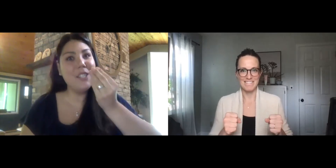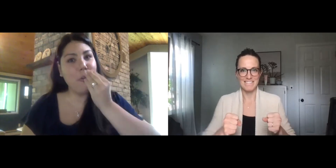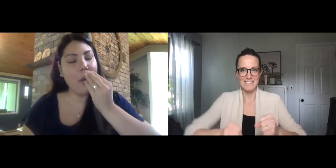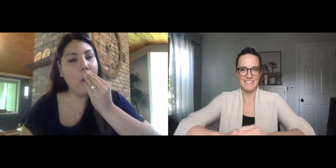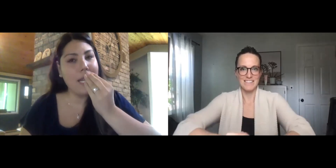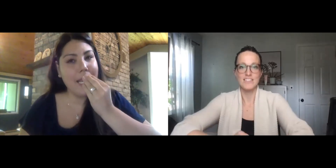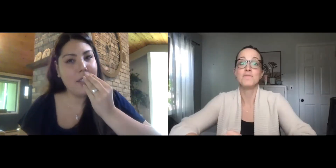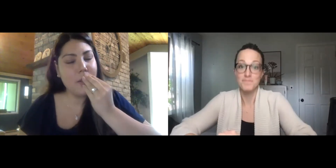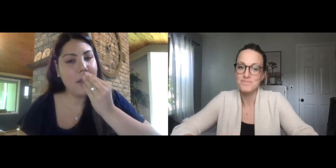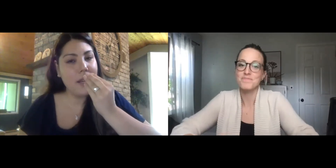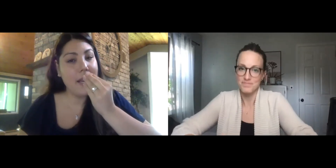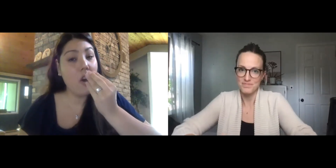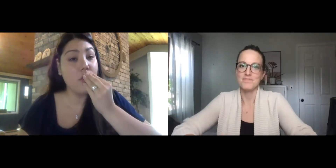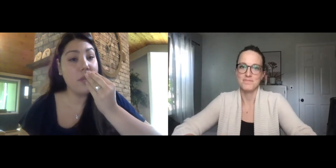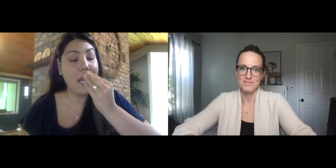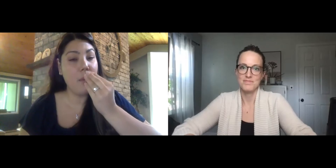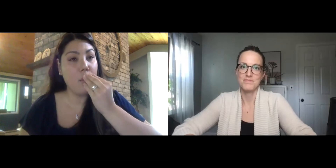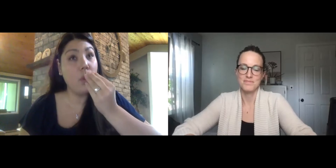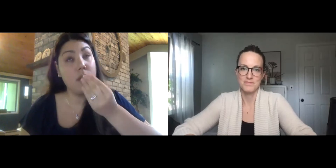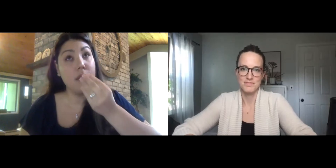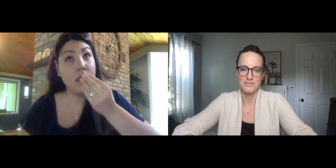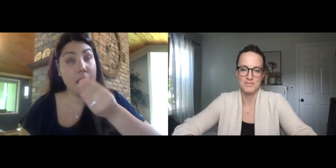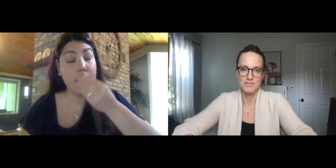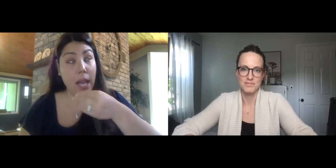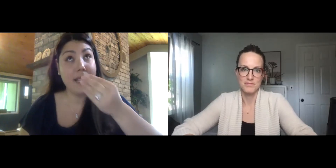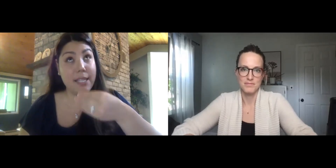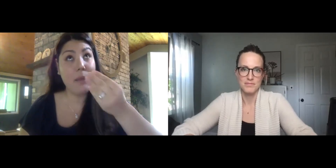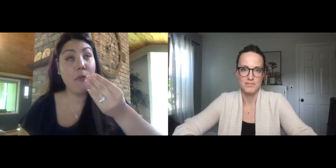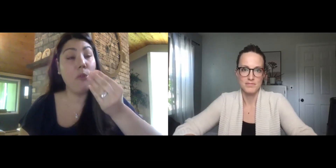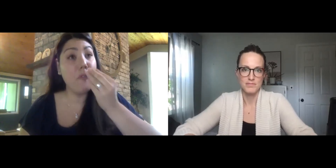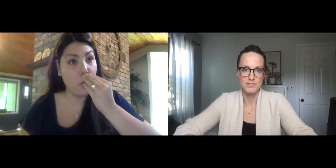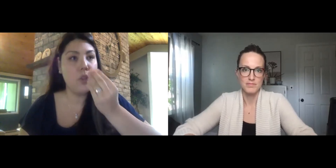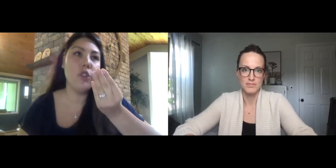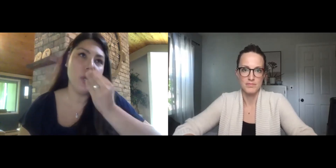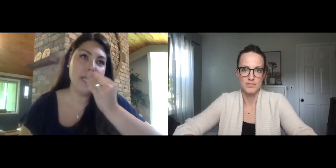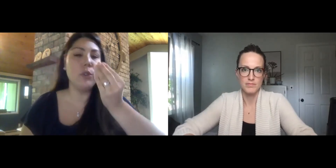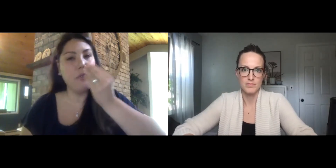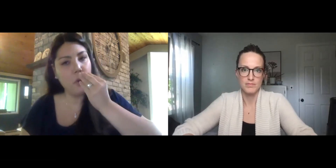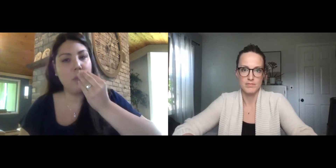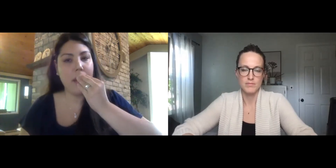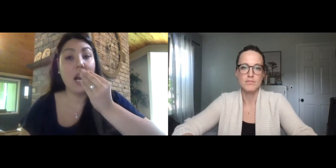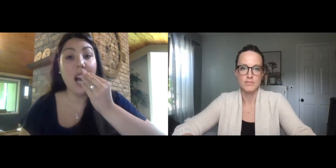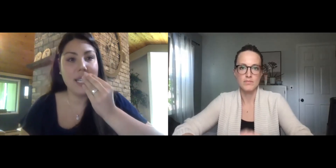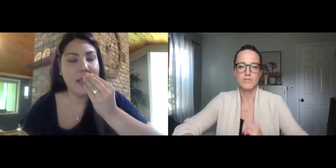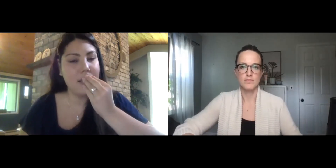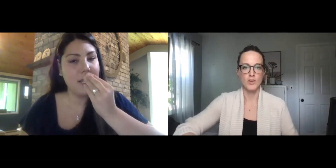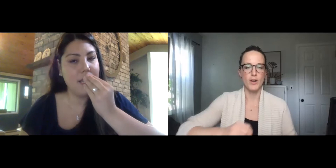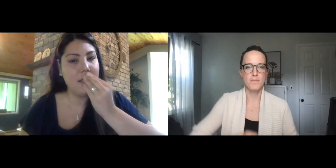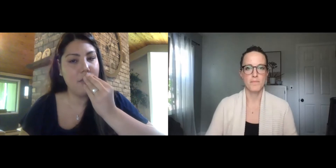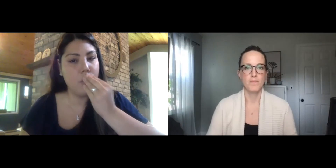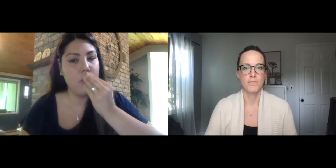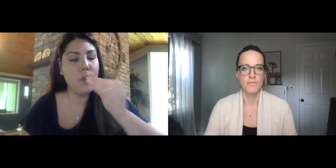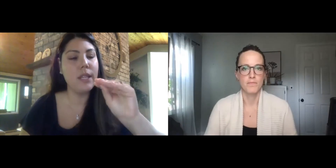Eat is a great one. Eat, it's also the same, the sign is the same for food. So you could do eat or food depending on context.